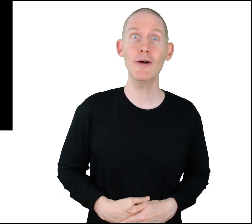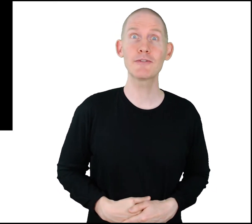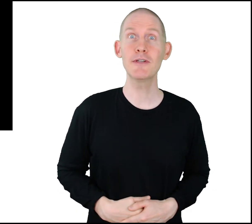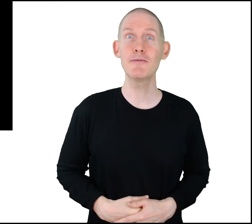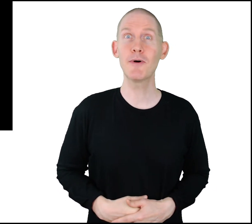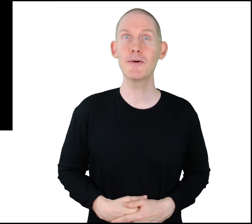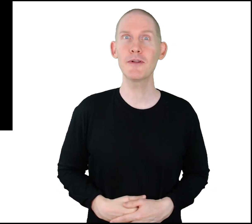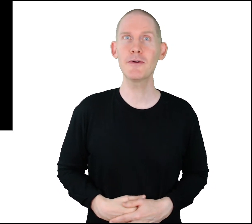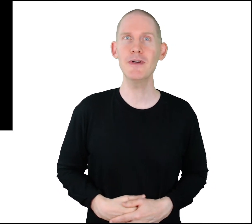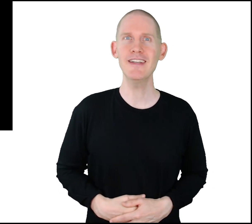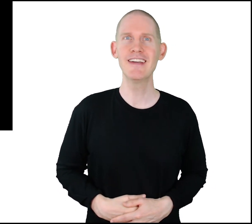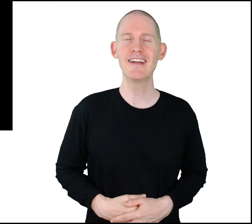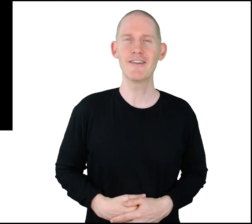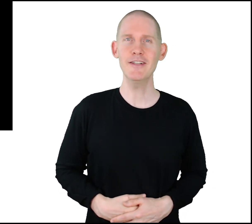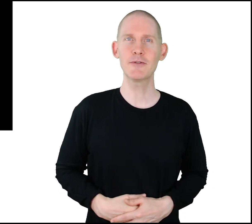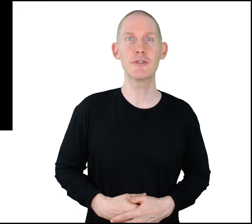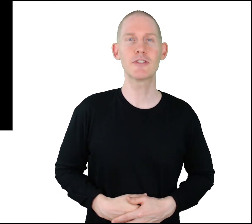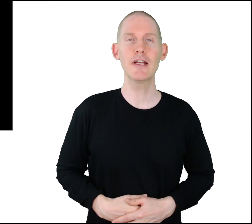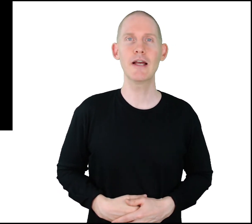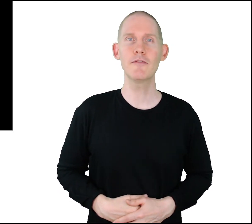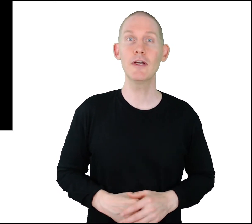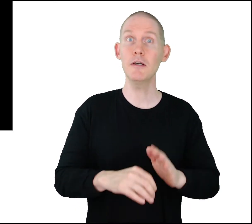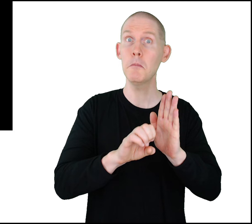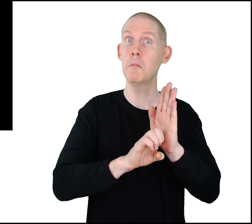lean forward a little bit. Right, so when you're signing elevator.